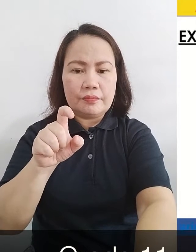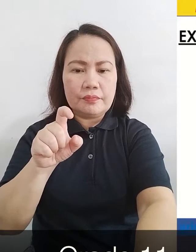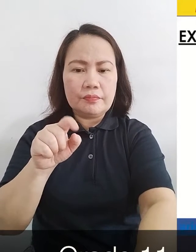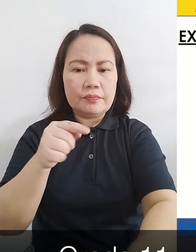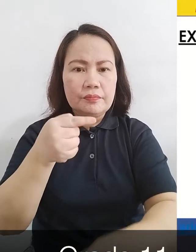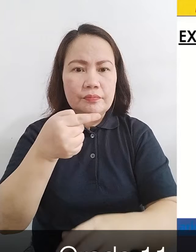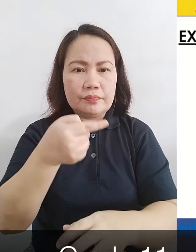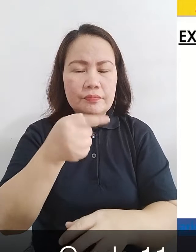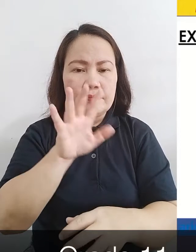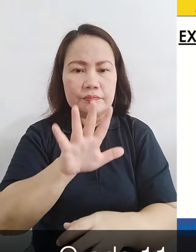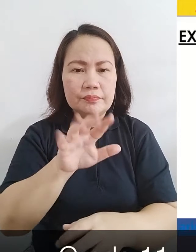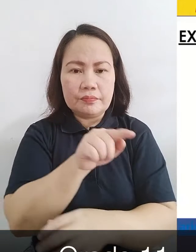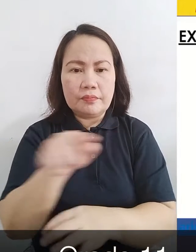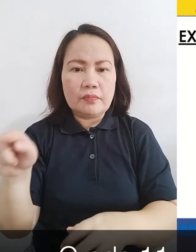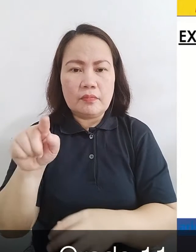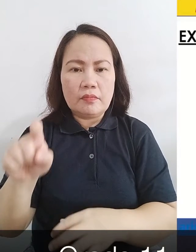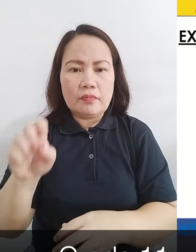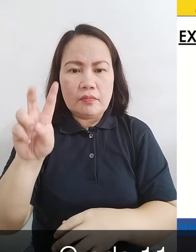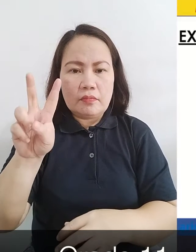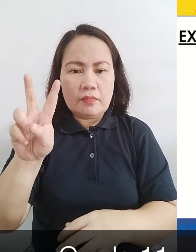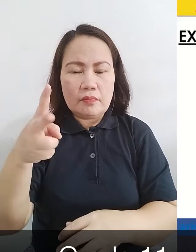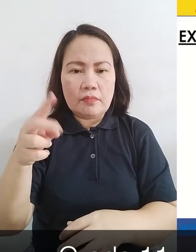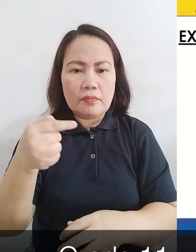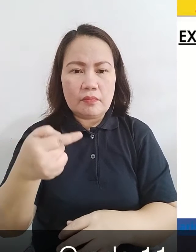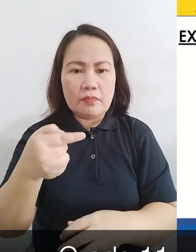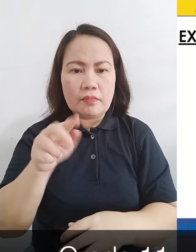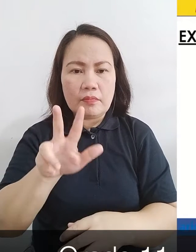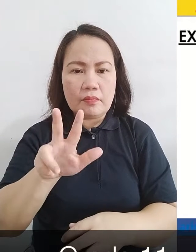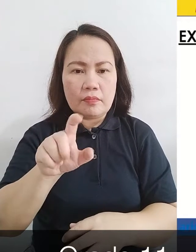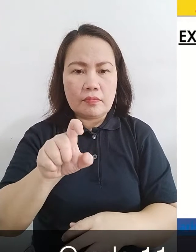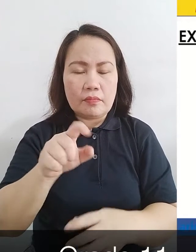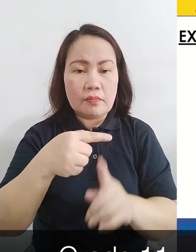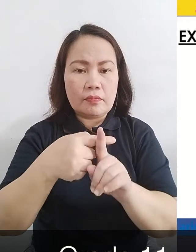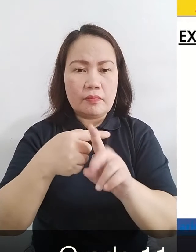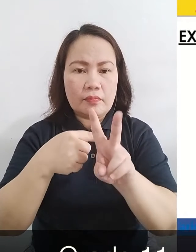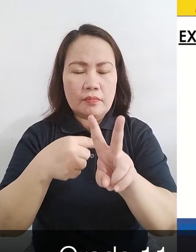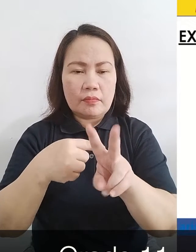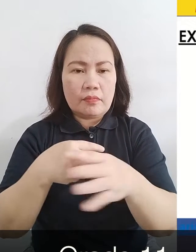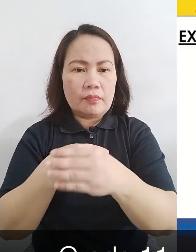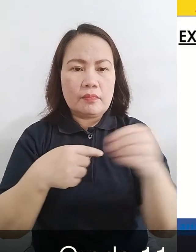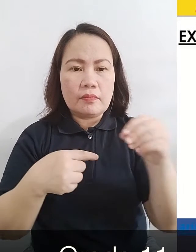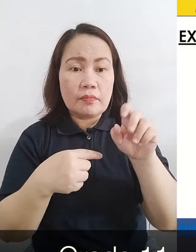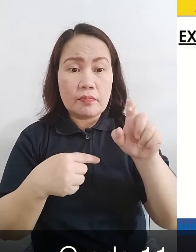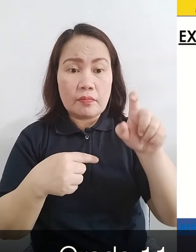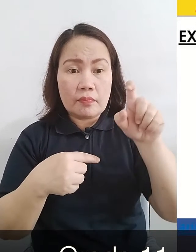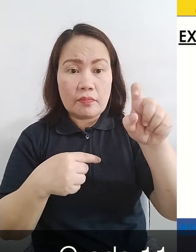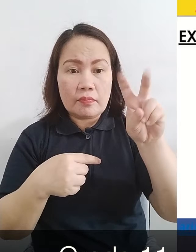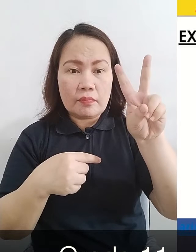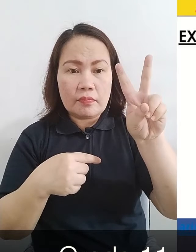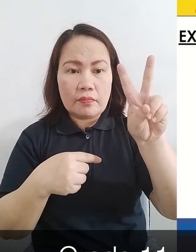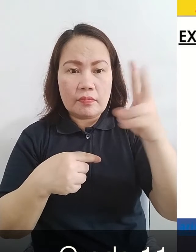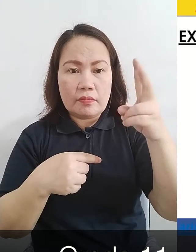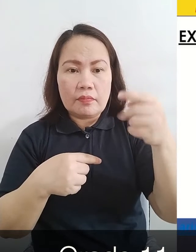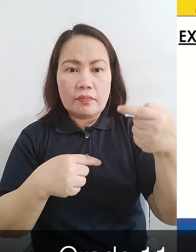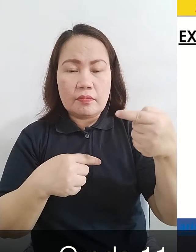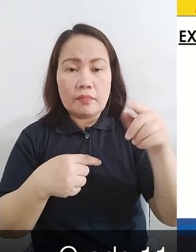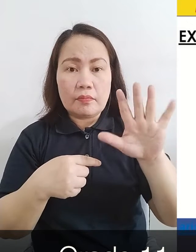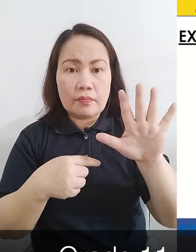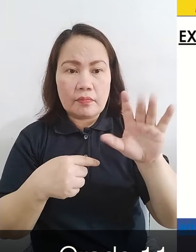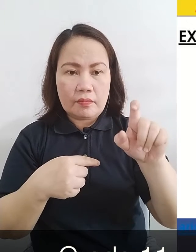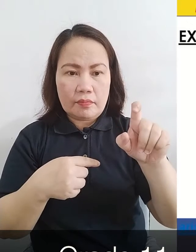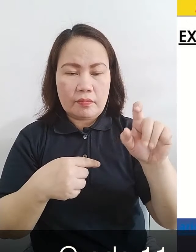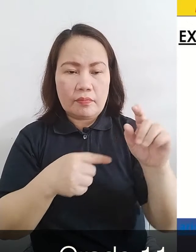5 all over x squared minus 3x and x squared minus 5x plus